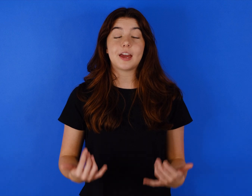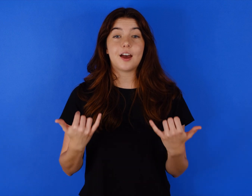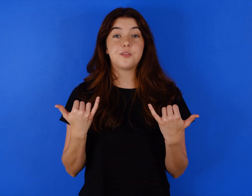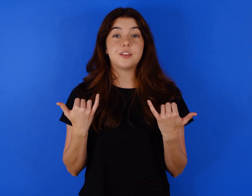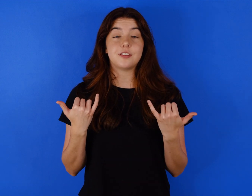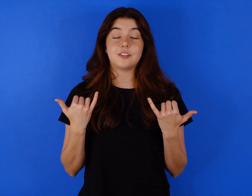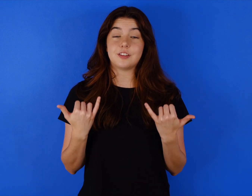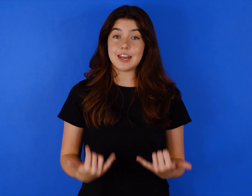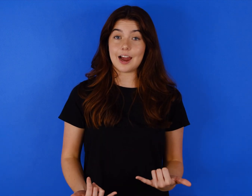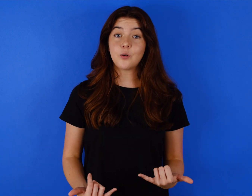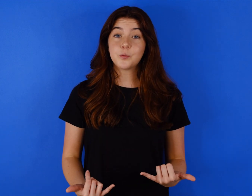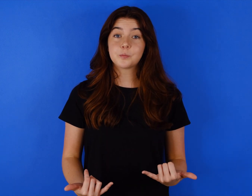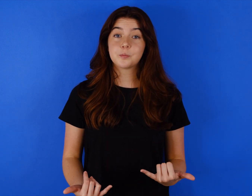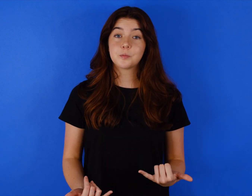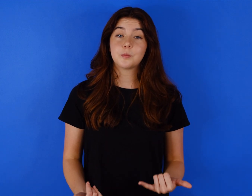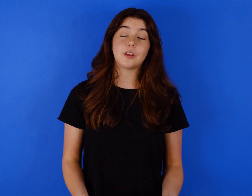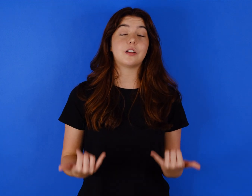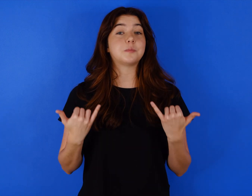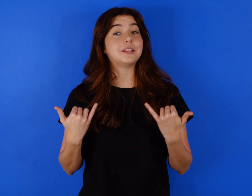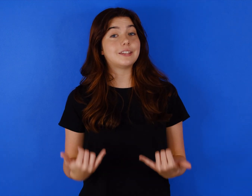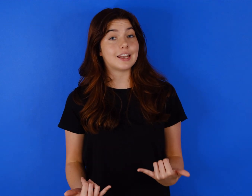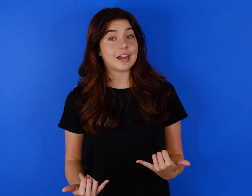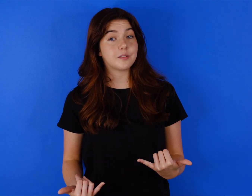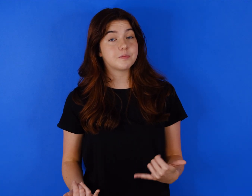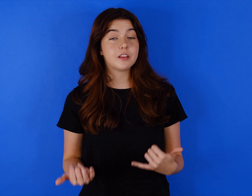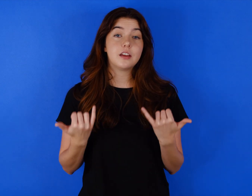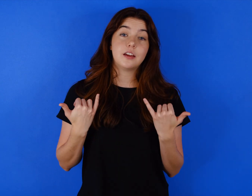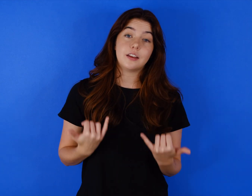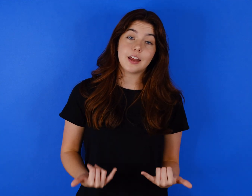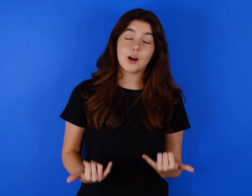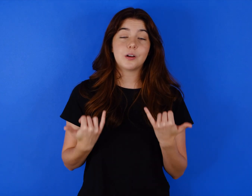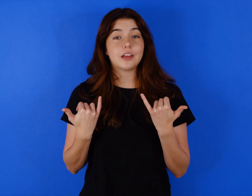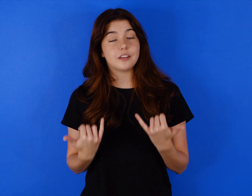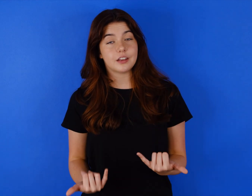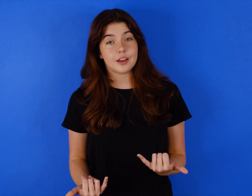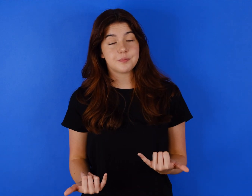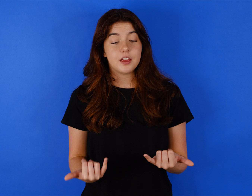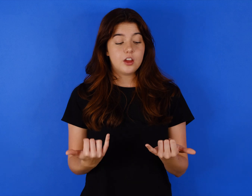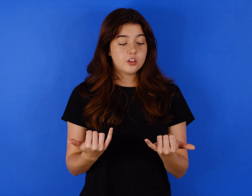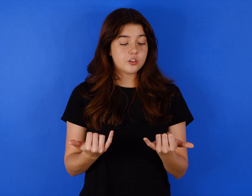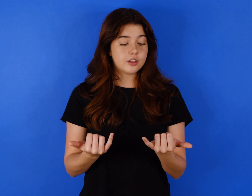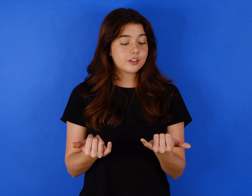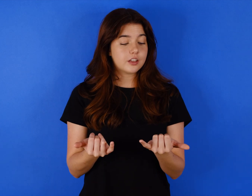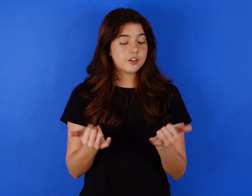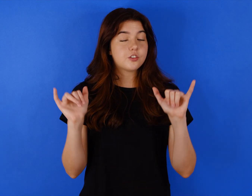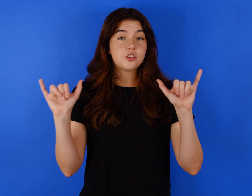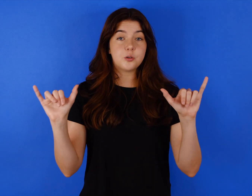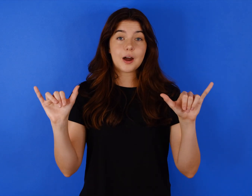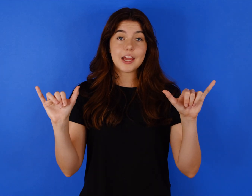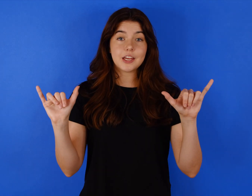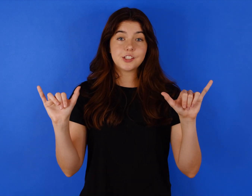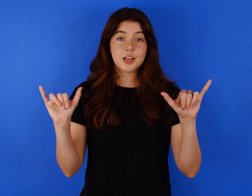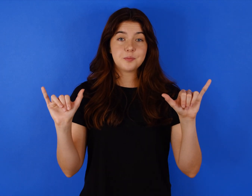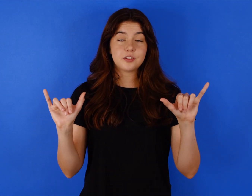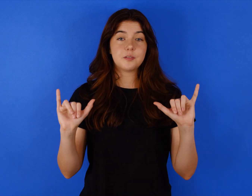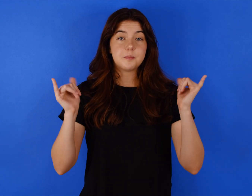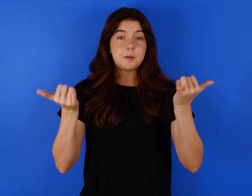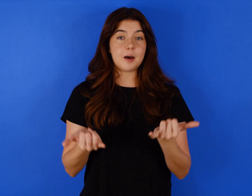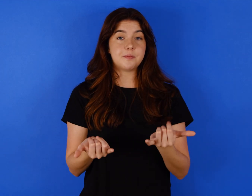have, this is now. It also means today. Now and today. So this is 2 Y hand shapes, palm